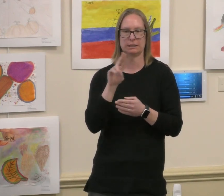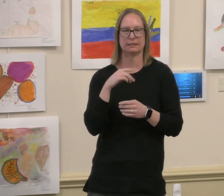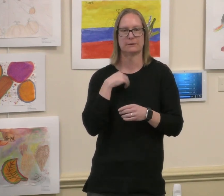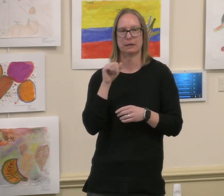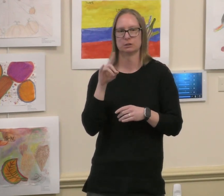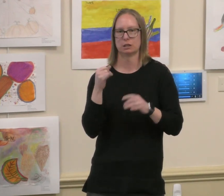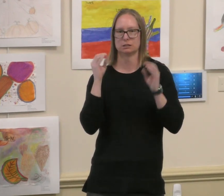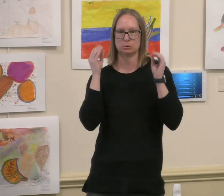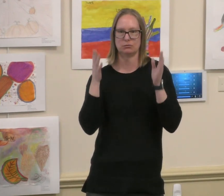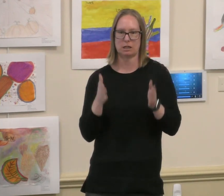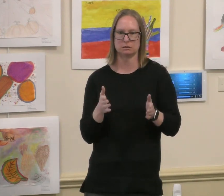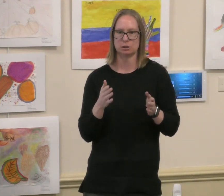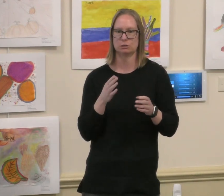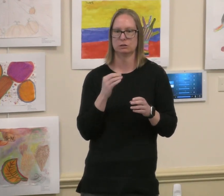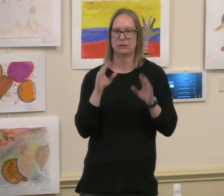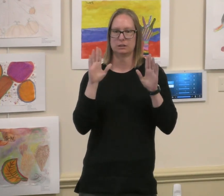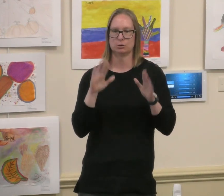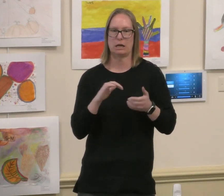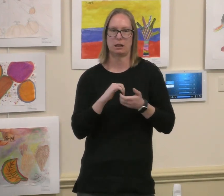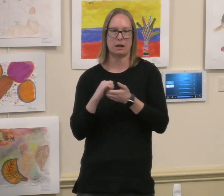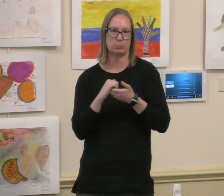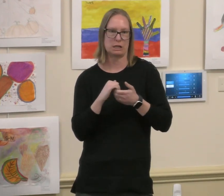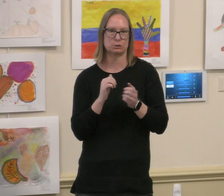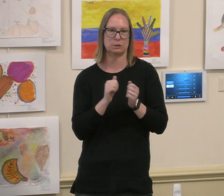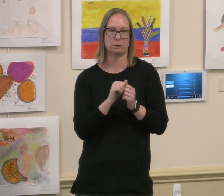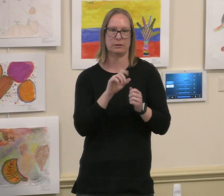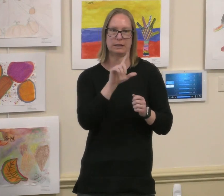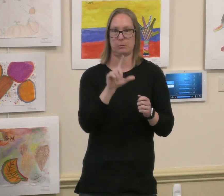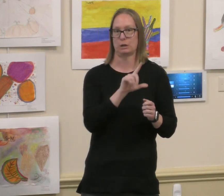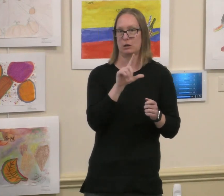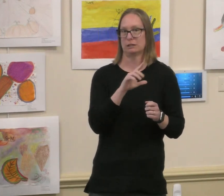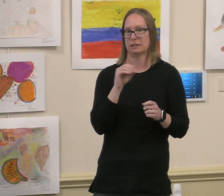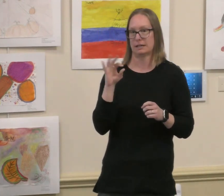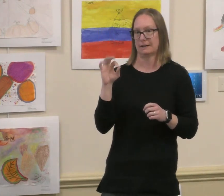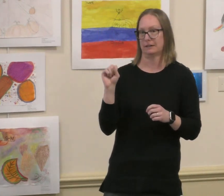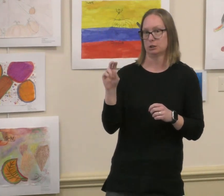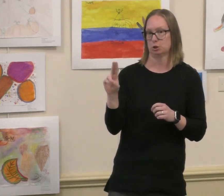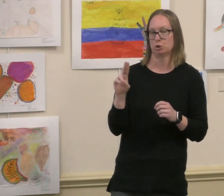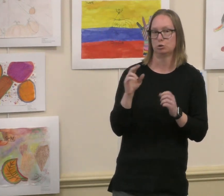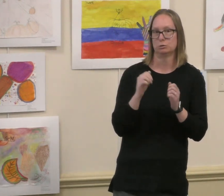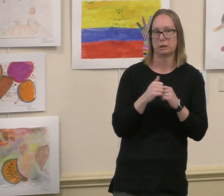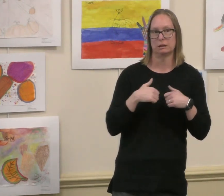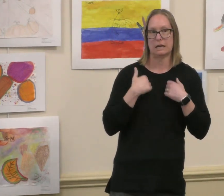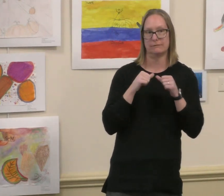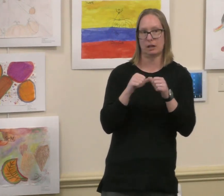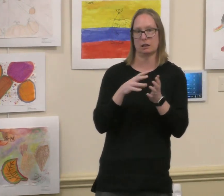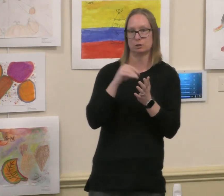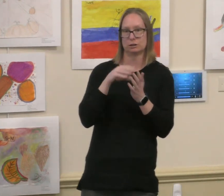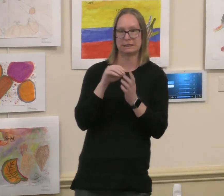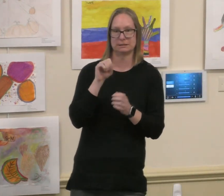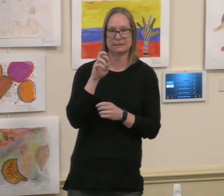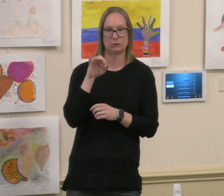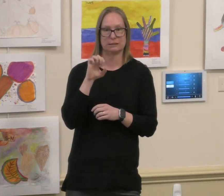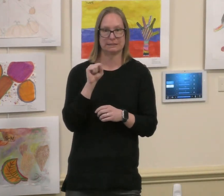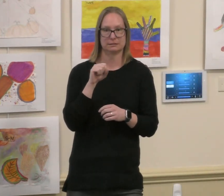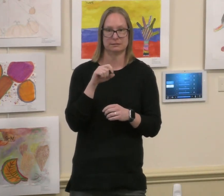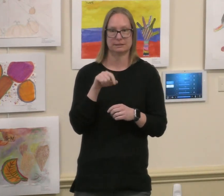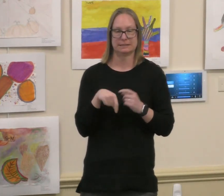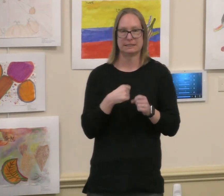State University. I am an adjunct professor, so it's a great collaboration between Framingham State and the library, their lifelong